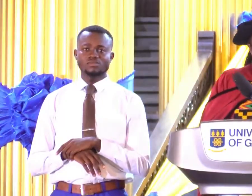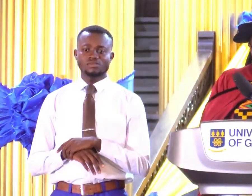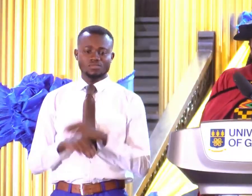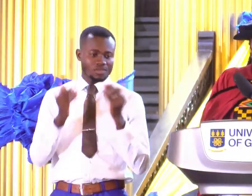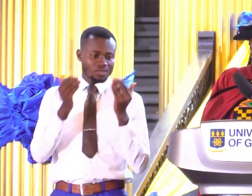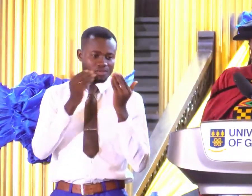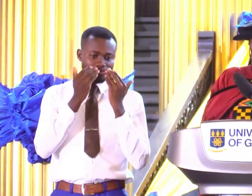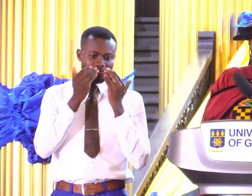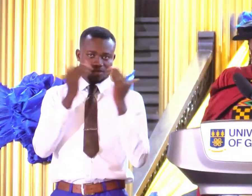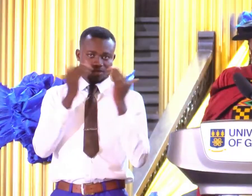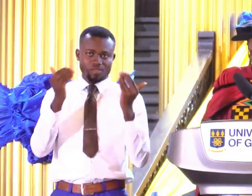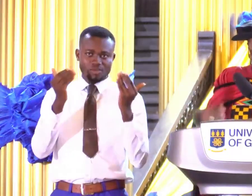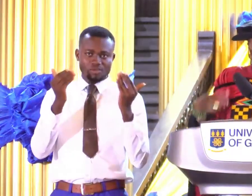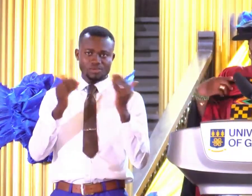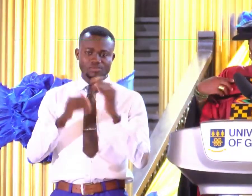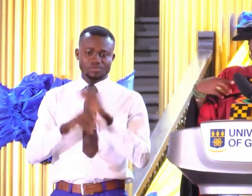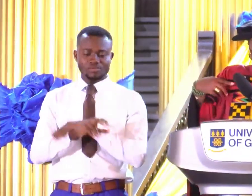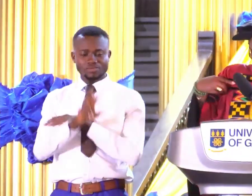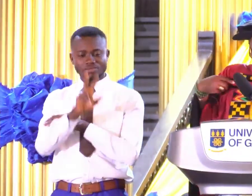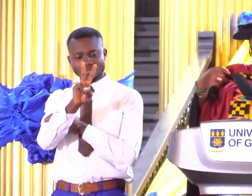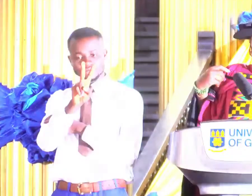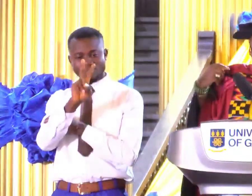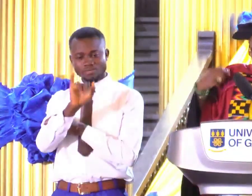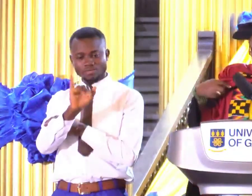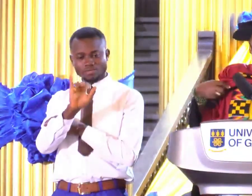Thank you very much, Victoria.